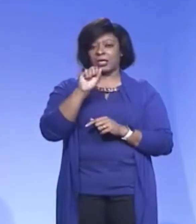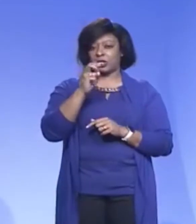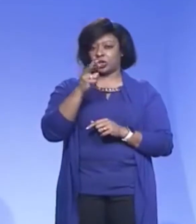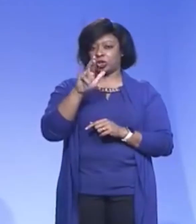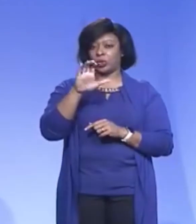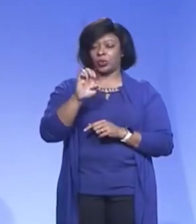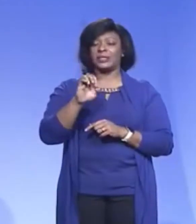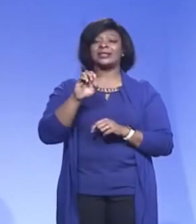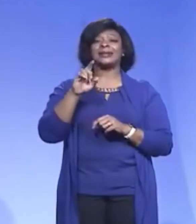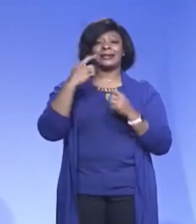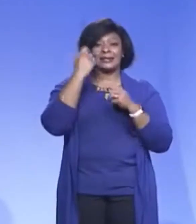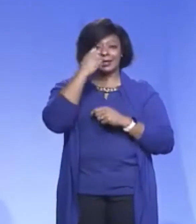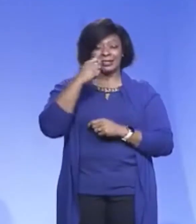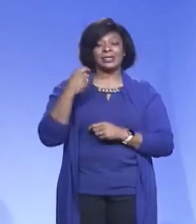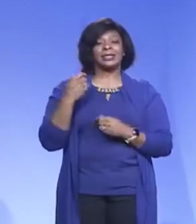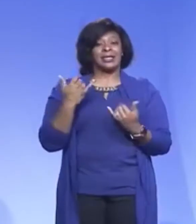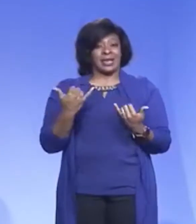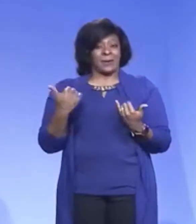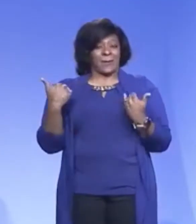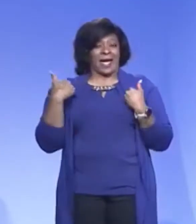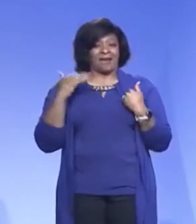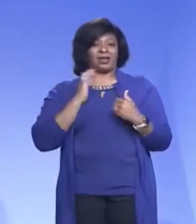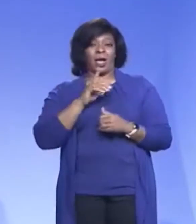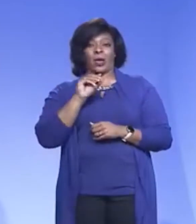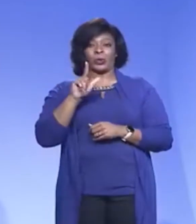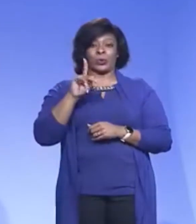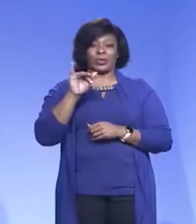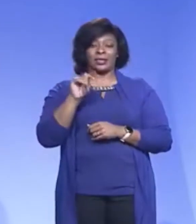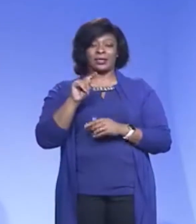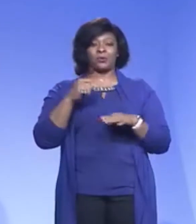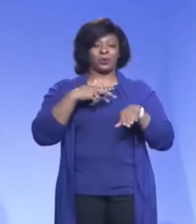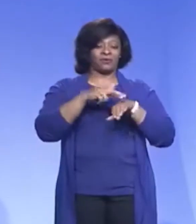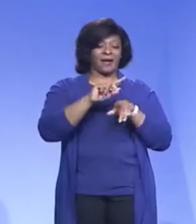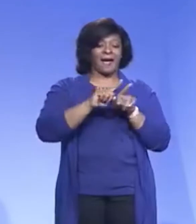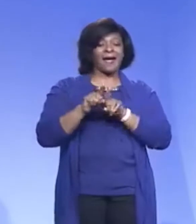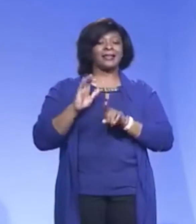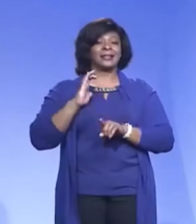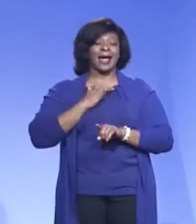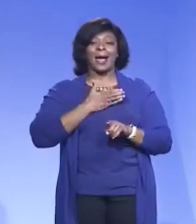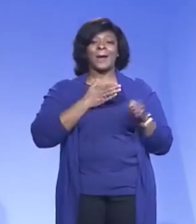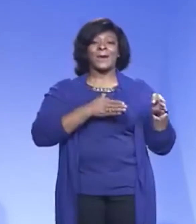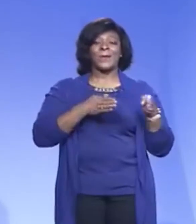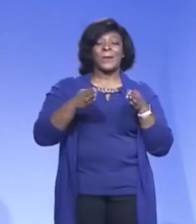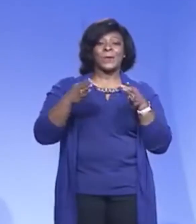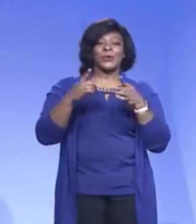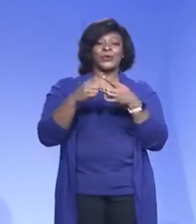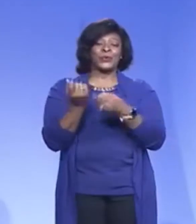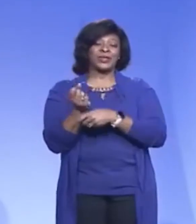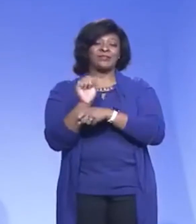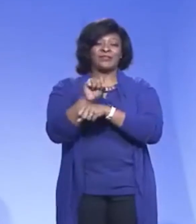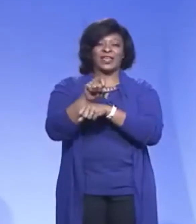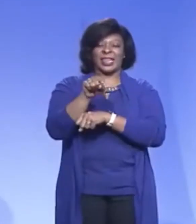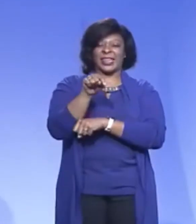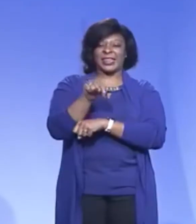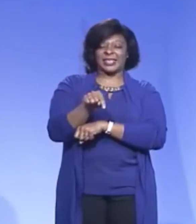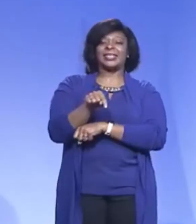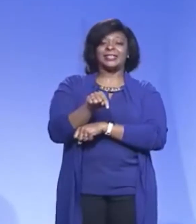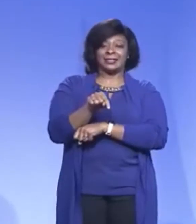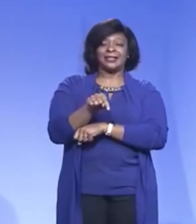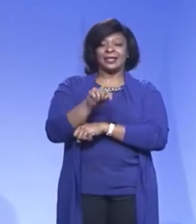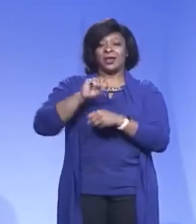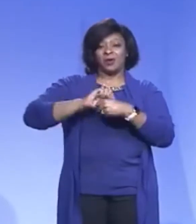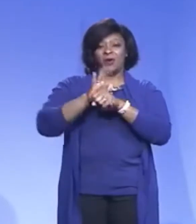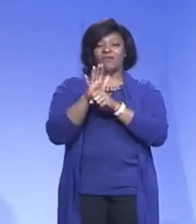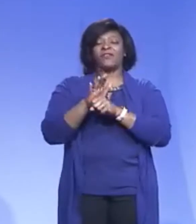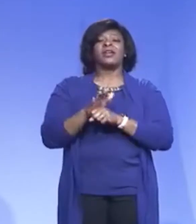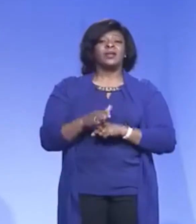one of the tools that we have in our toolkit, or we could reference it as a weapon in our arsenal against COVID. And then we'll open it